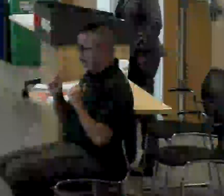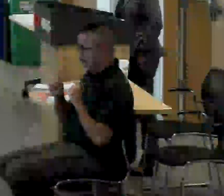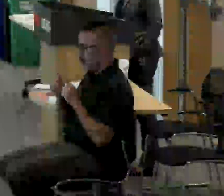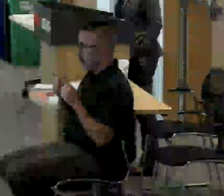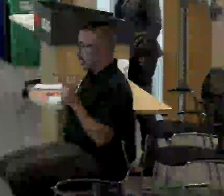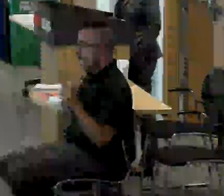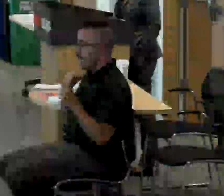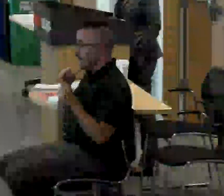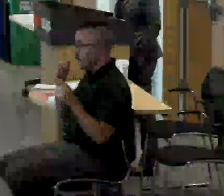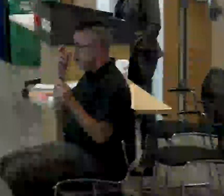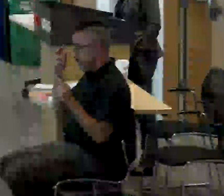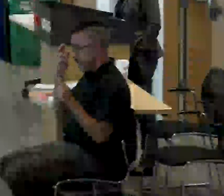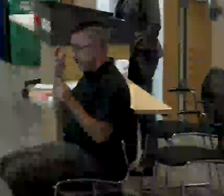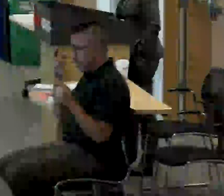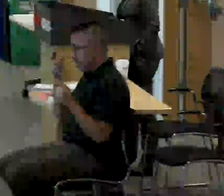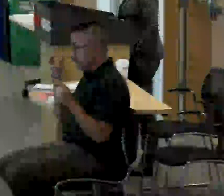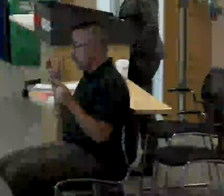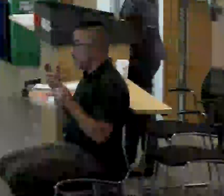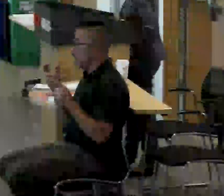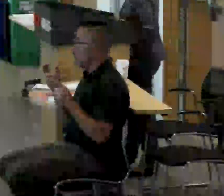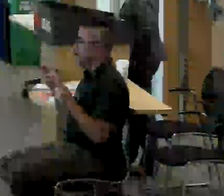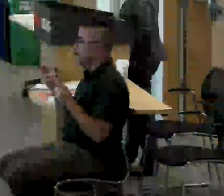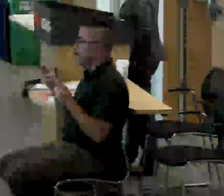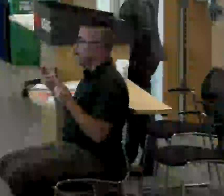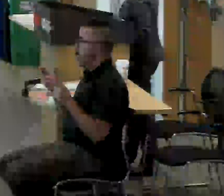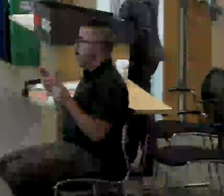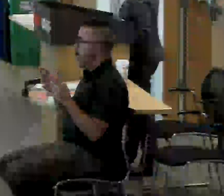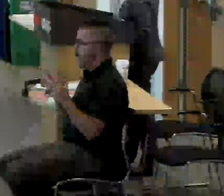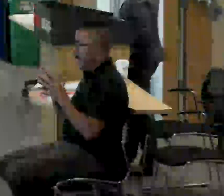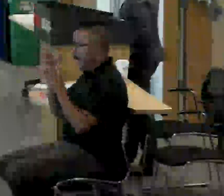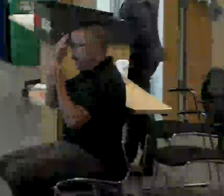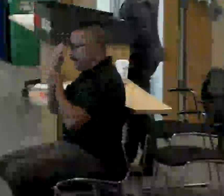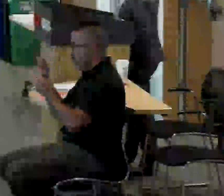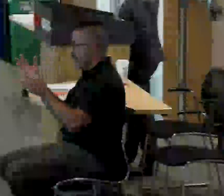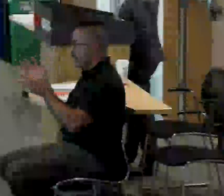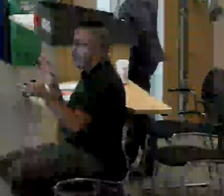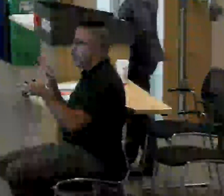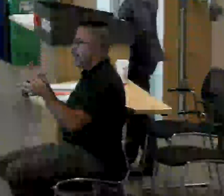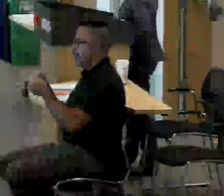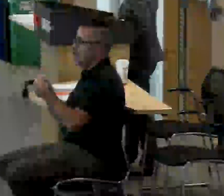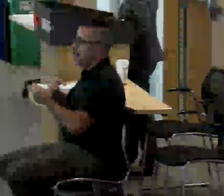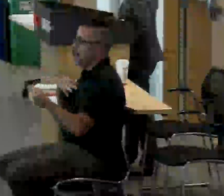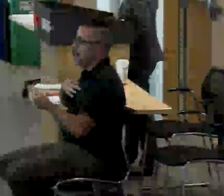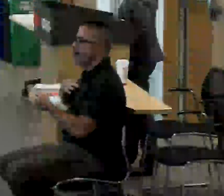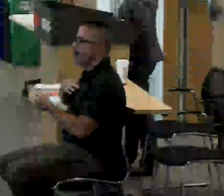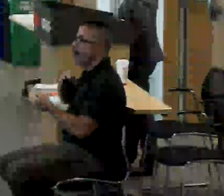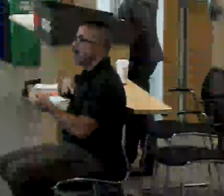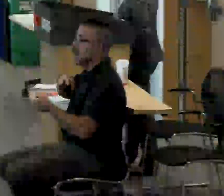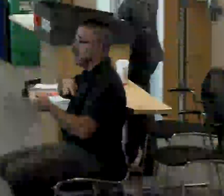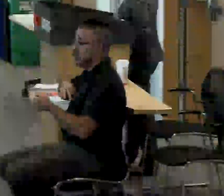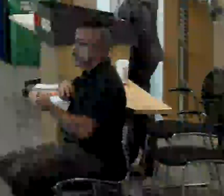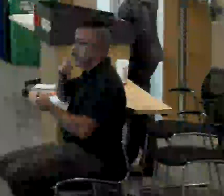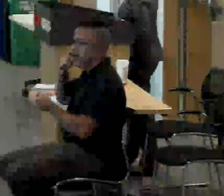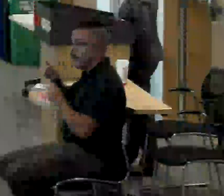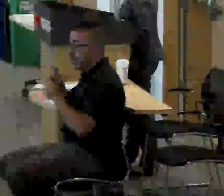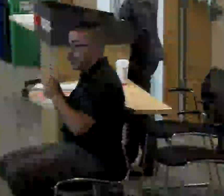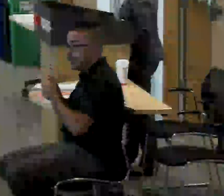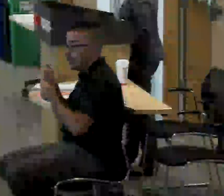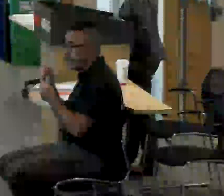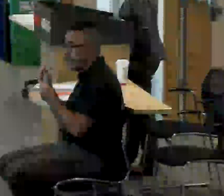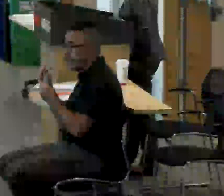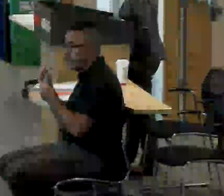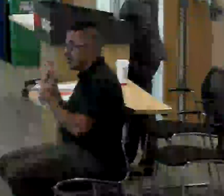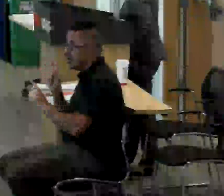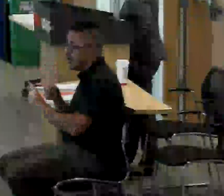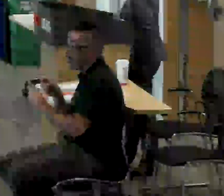vast amount of this void in information around benefit services for people with disabilities, specifically here in California. So